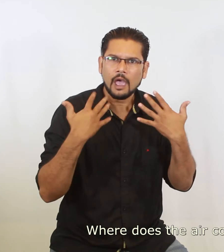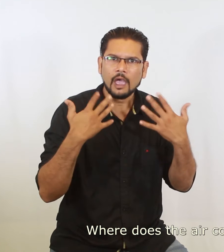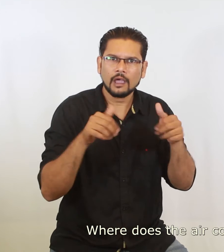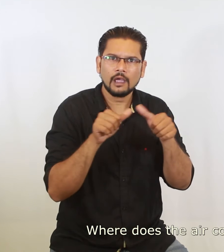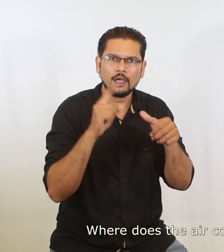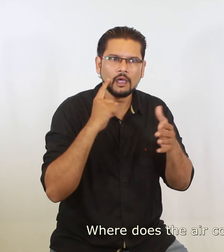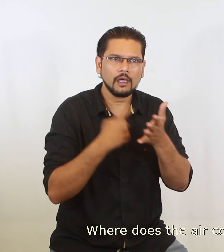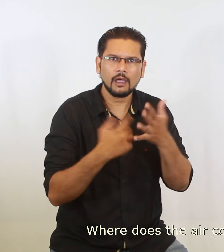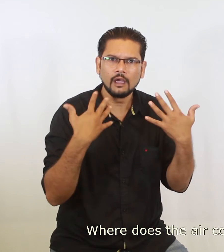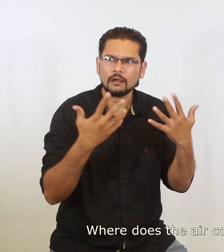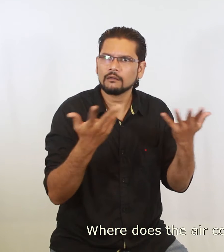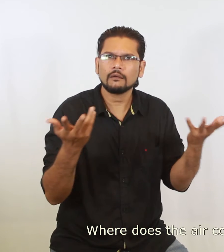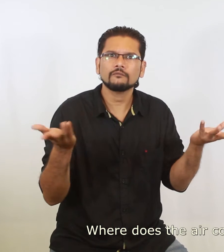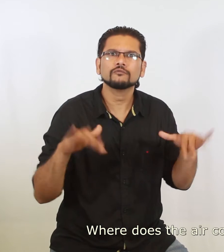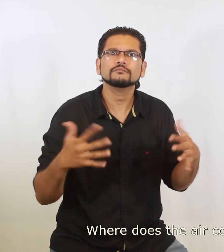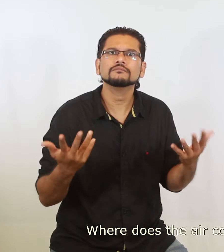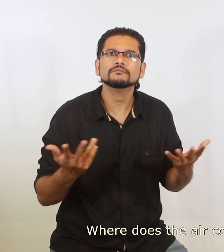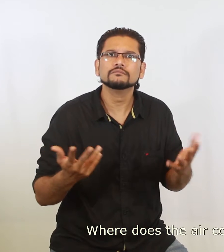Where does the air come from?